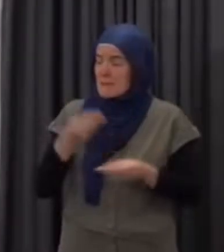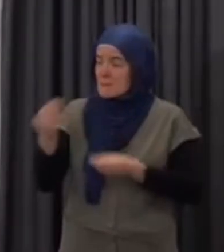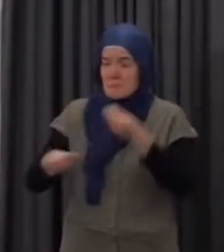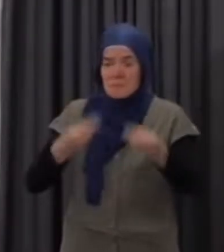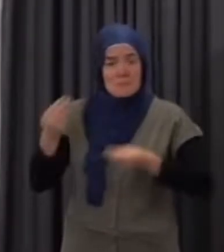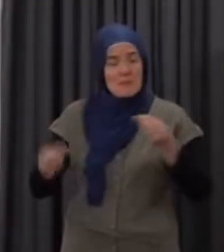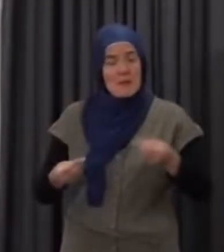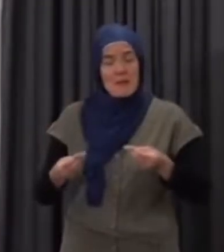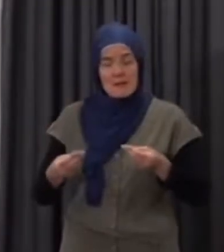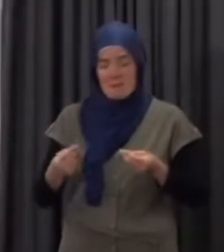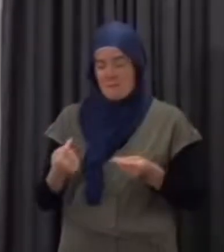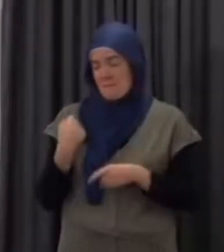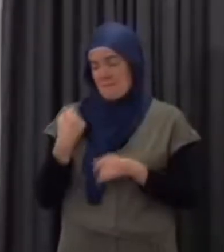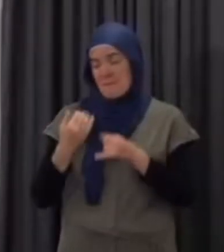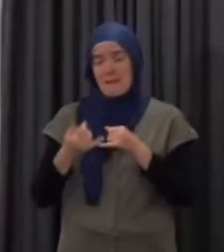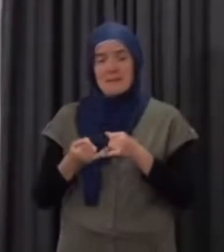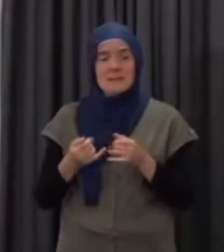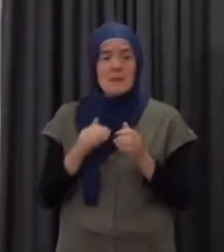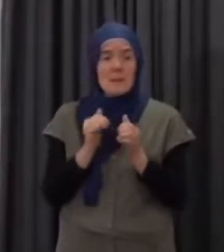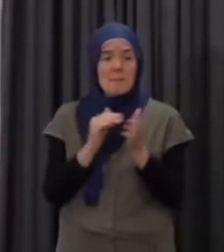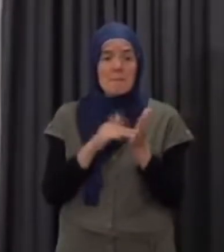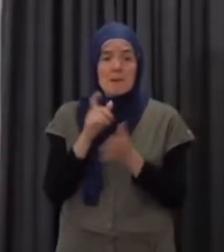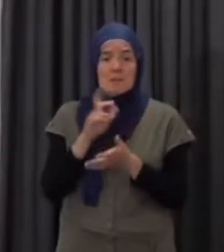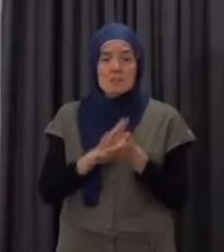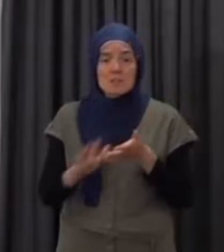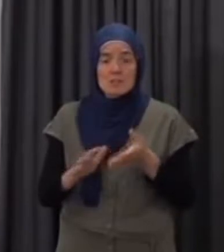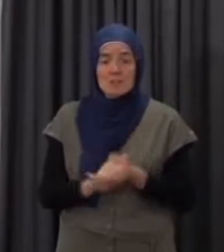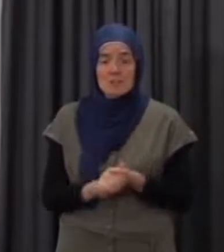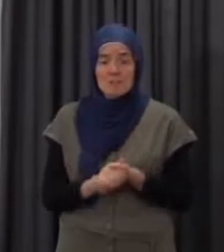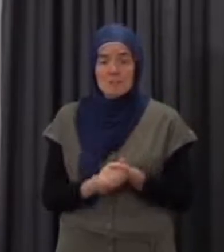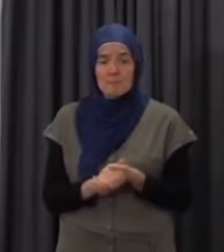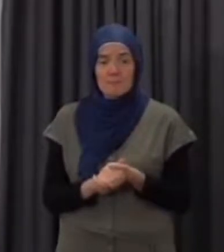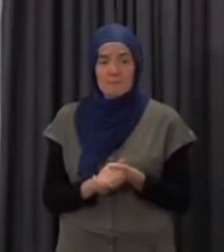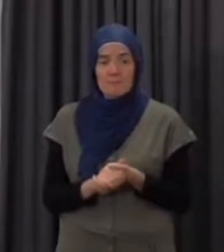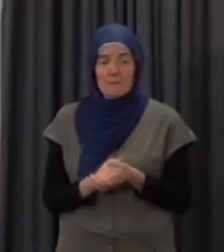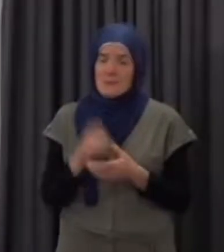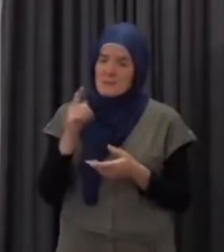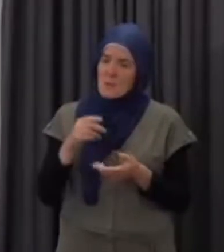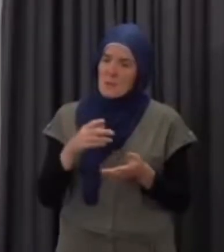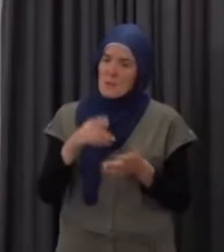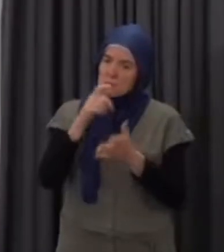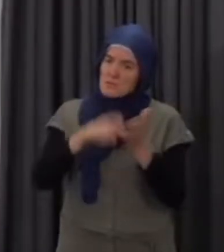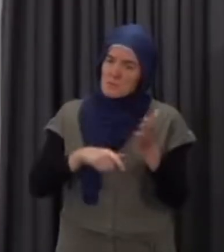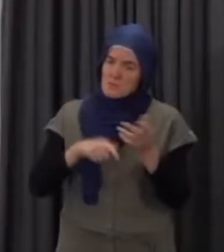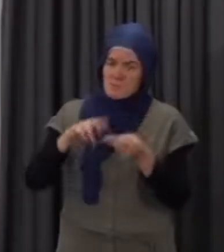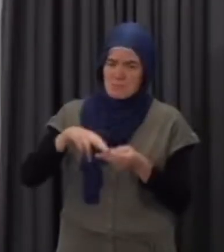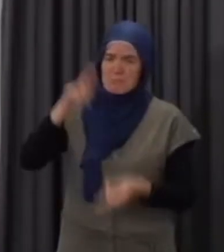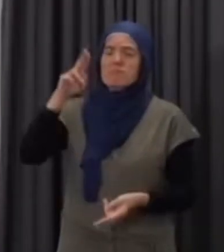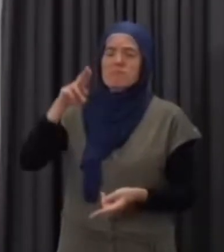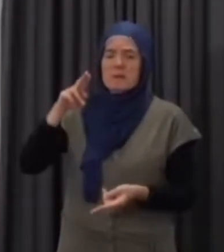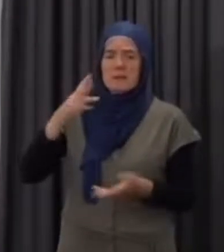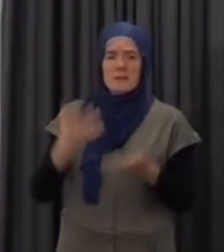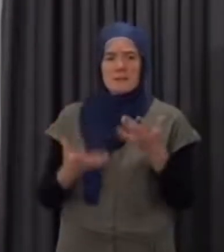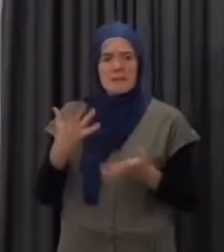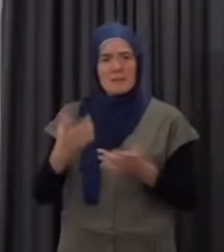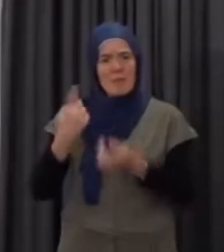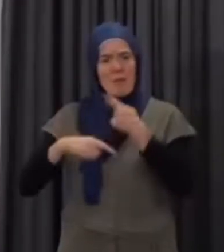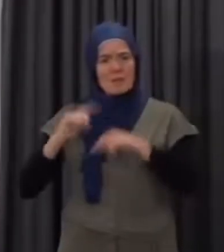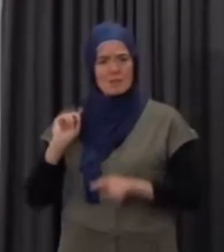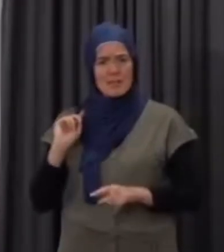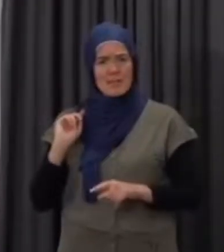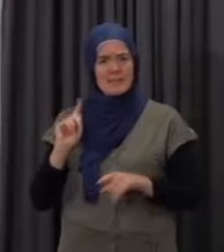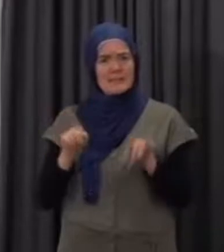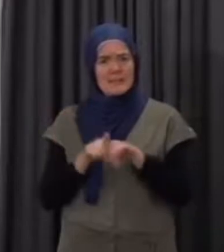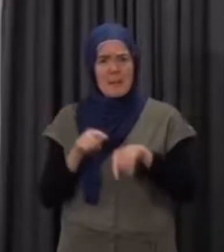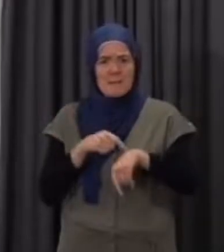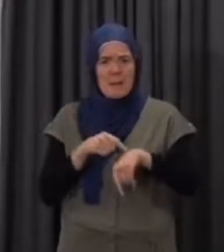prescriptions dispensed at the end of March and the beginning of April, increasing by as much as 50% on the same period last year. We've